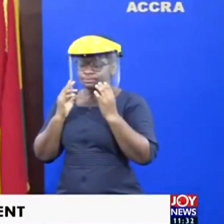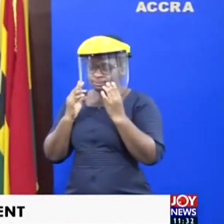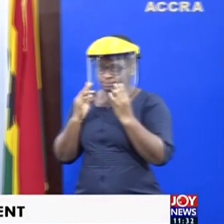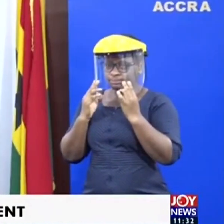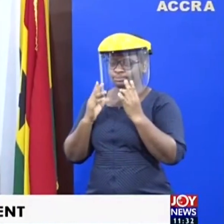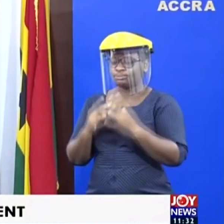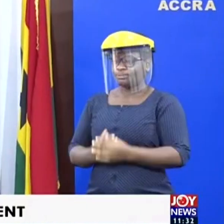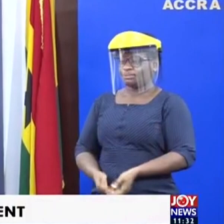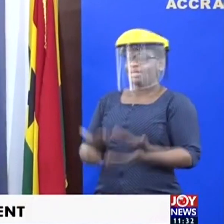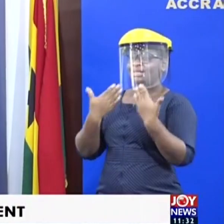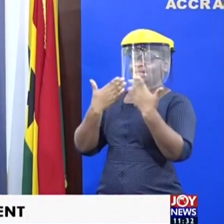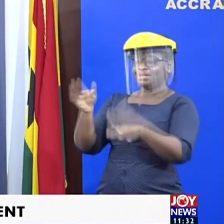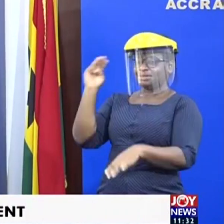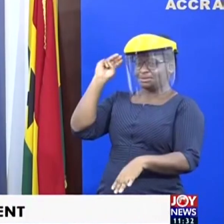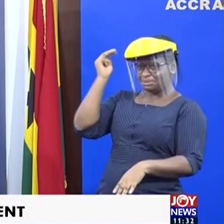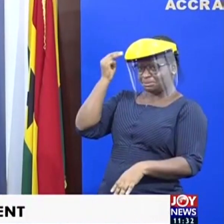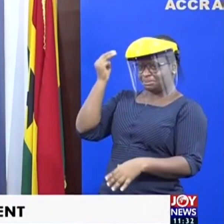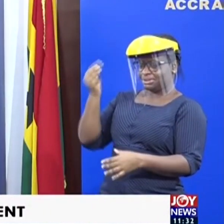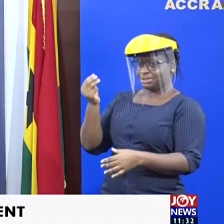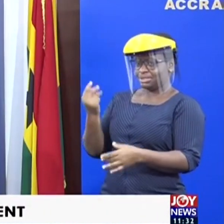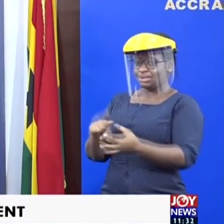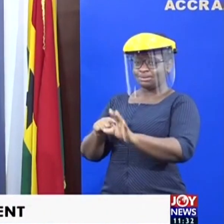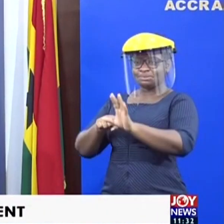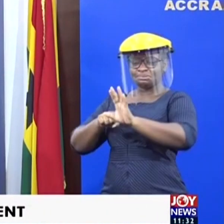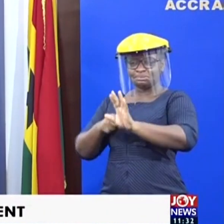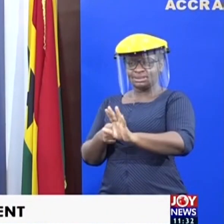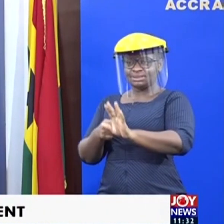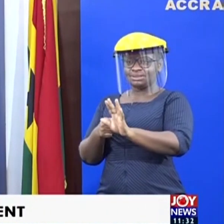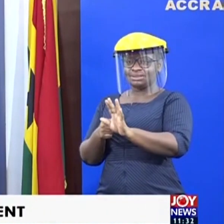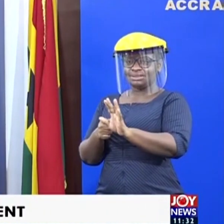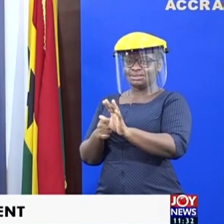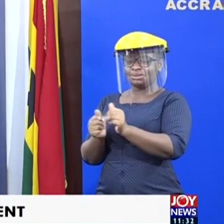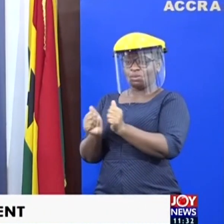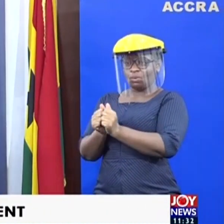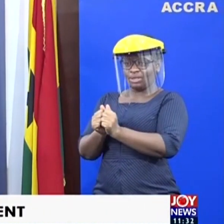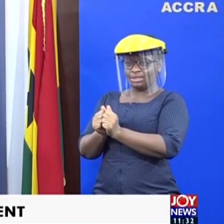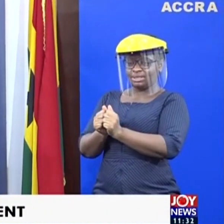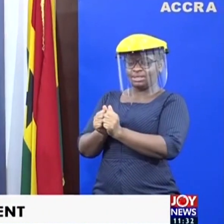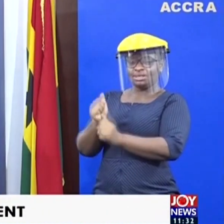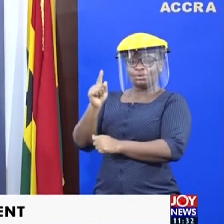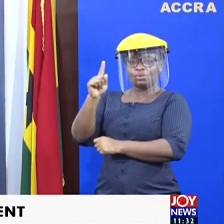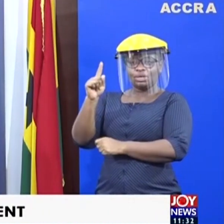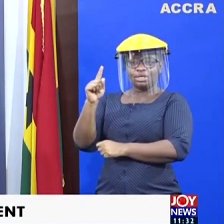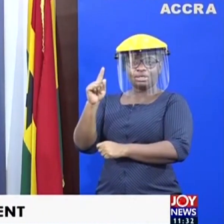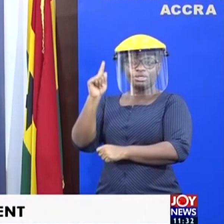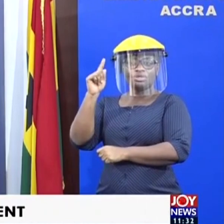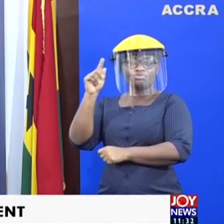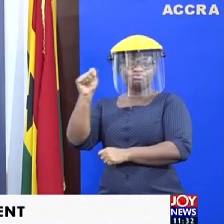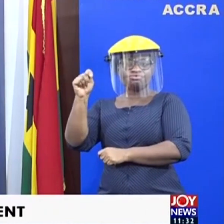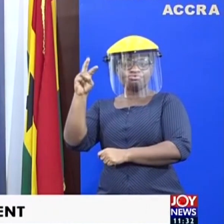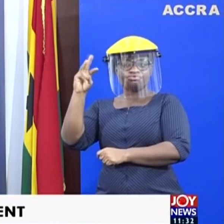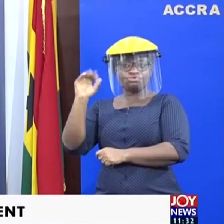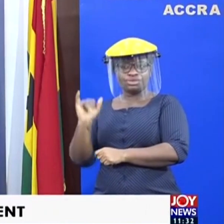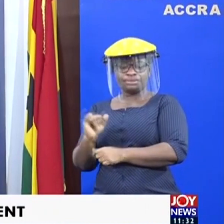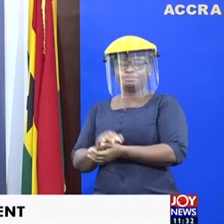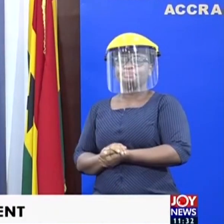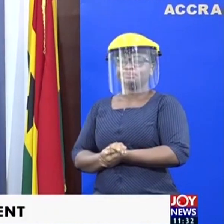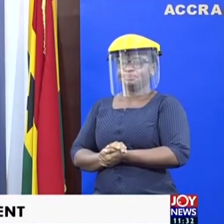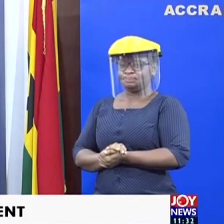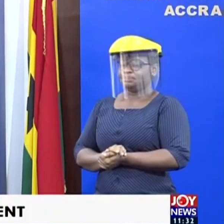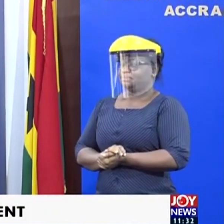Thank you very much, Honorable Minister. I will start with the Kasapa FM. I think that was in Chi. Okay, so I'll do